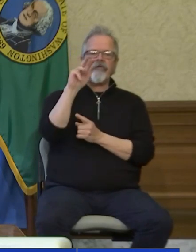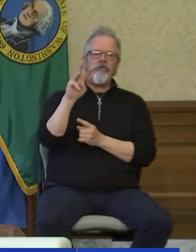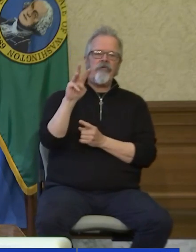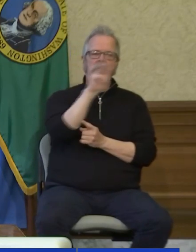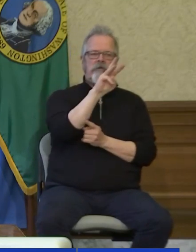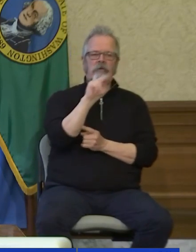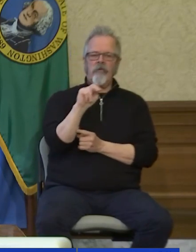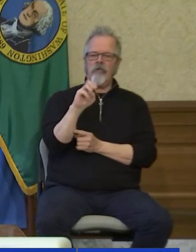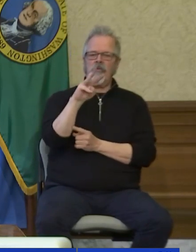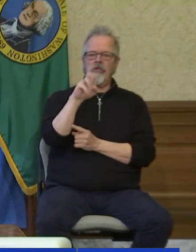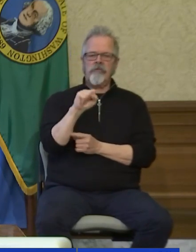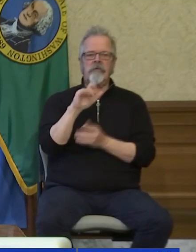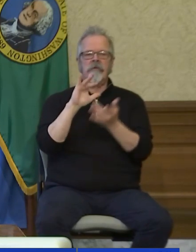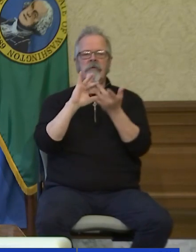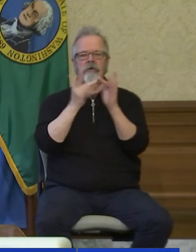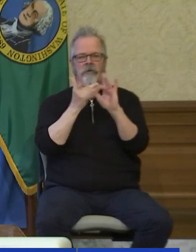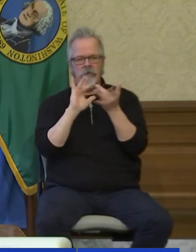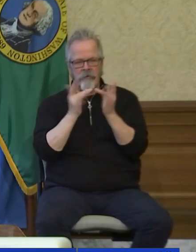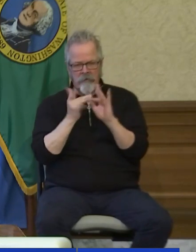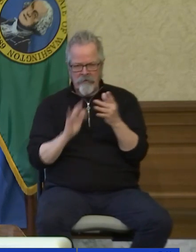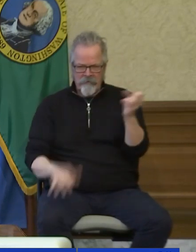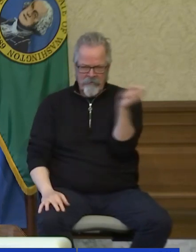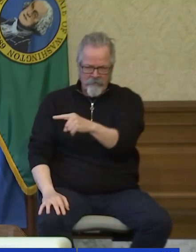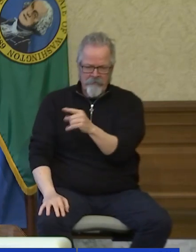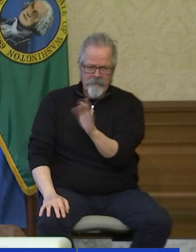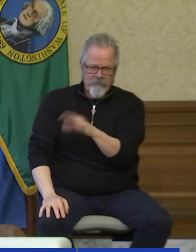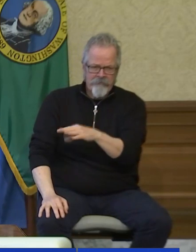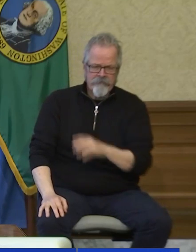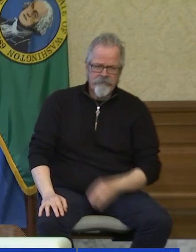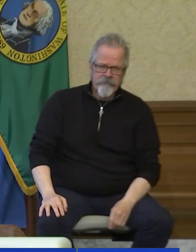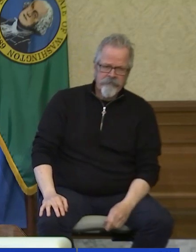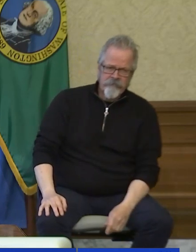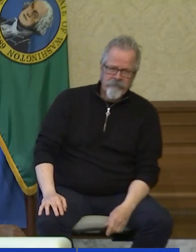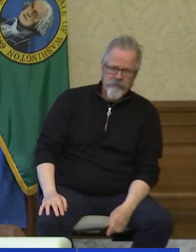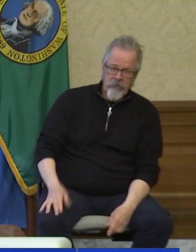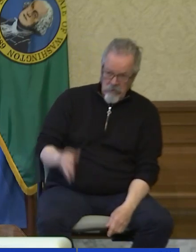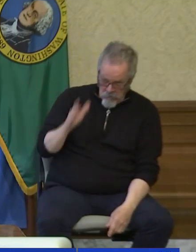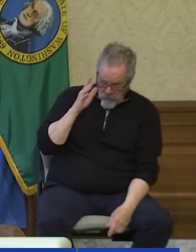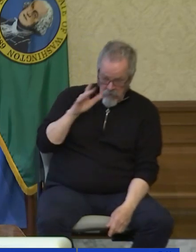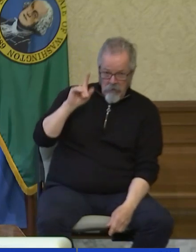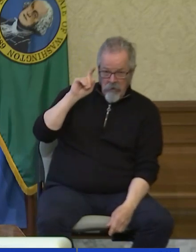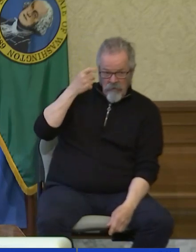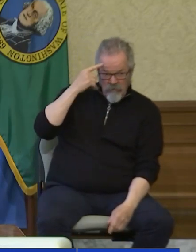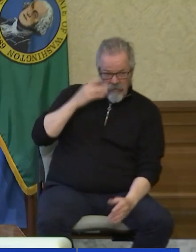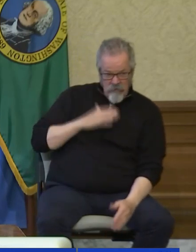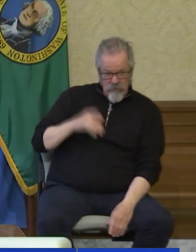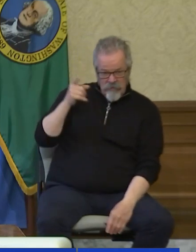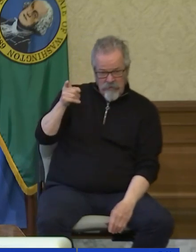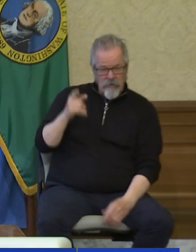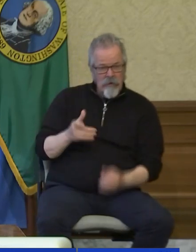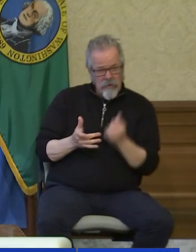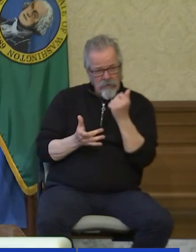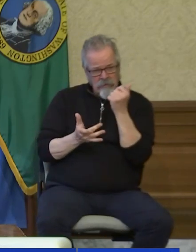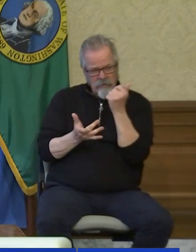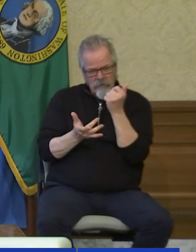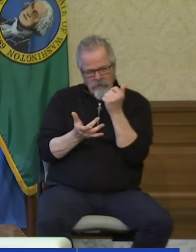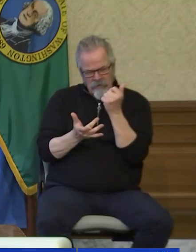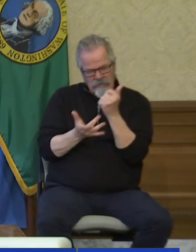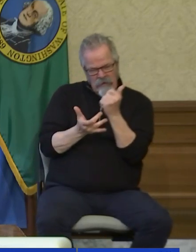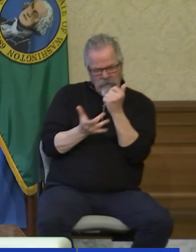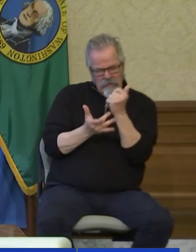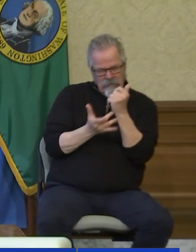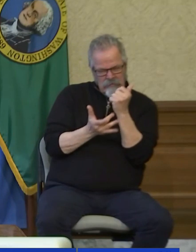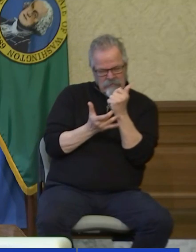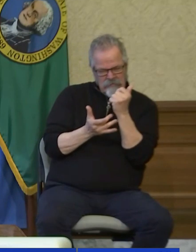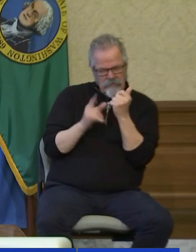a technicality, as the phases go into effect, would you allow those smaller counties to, again